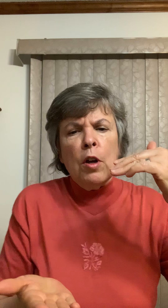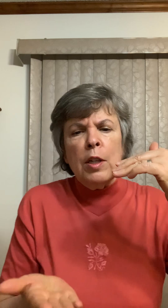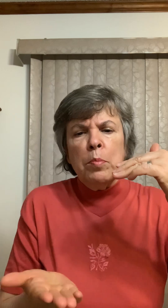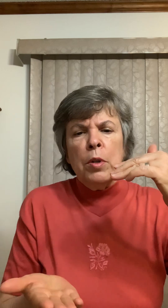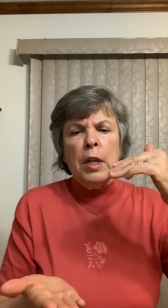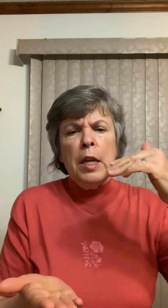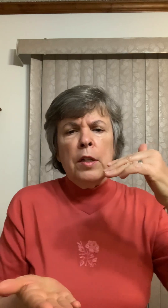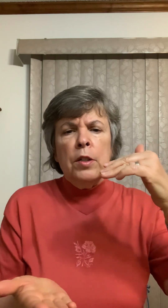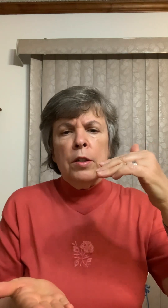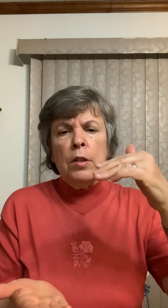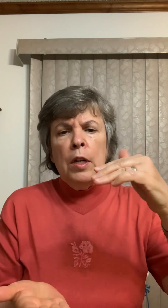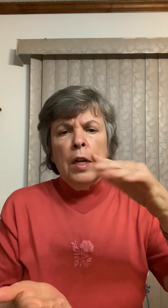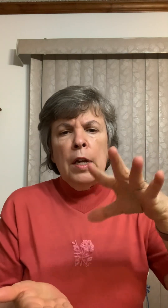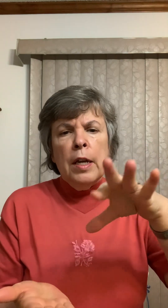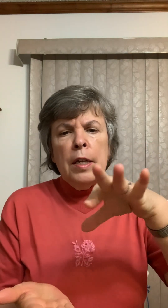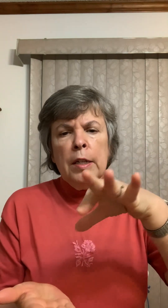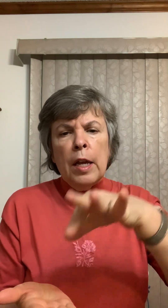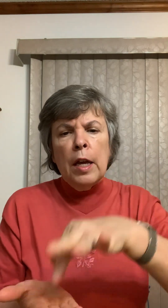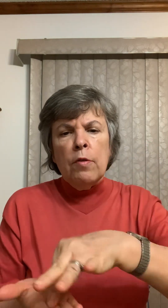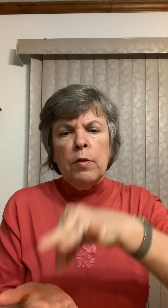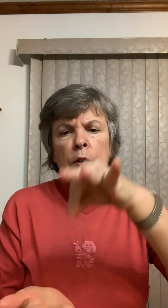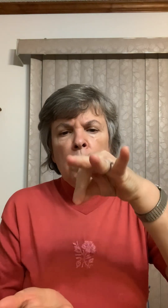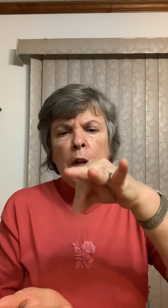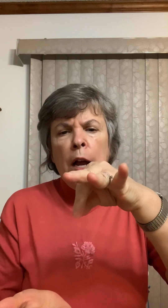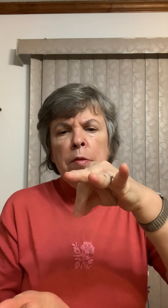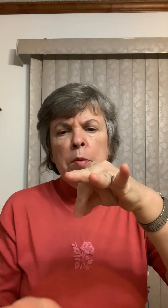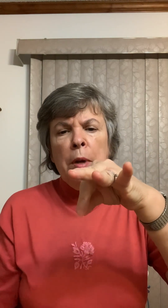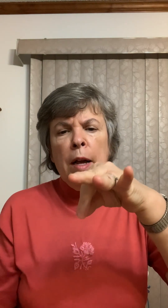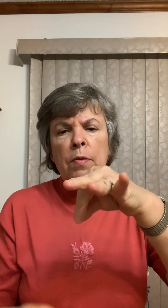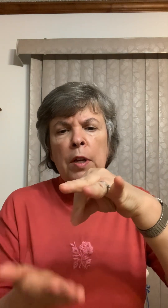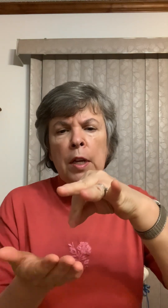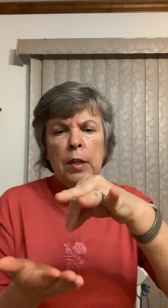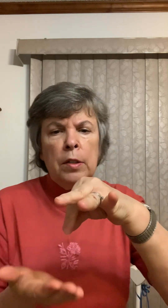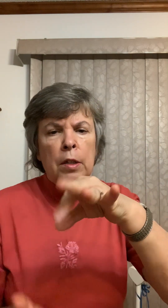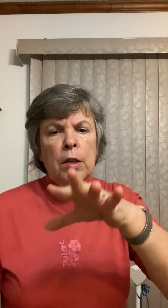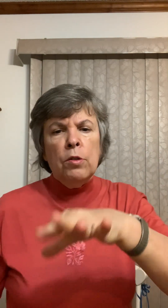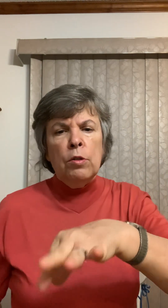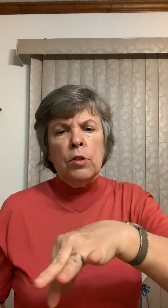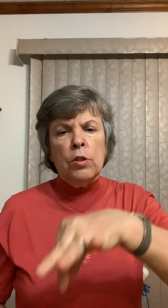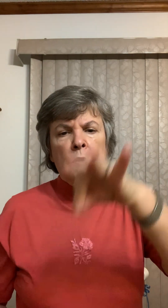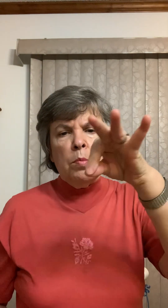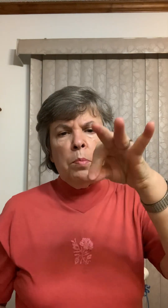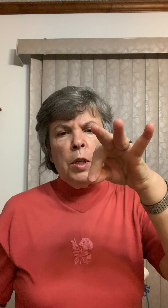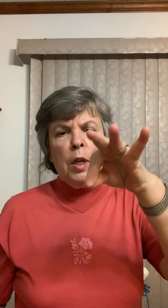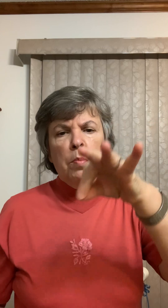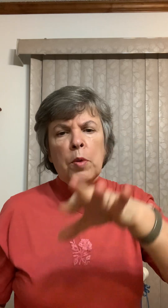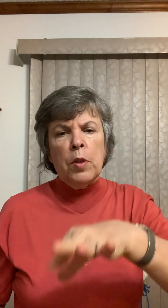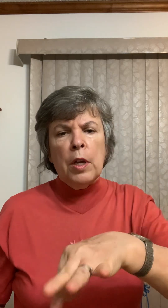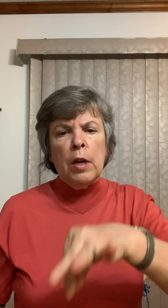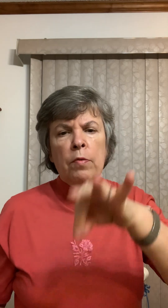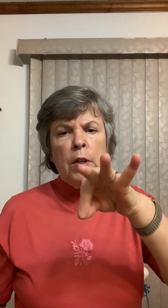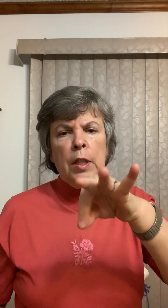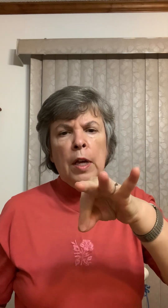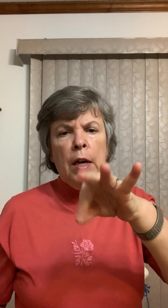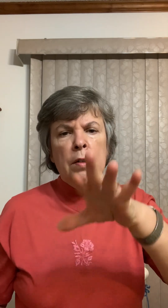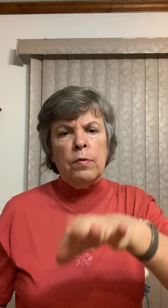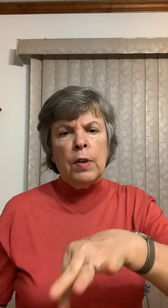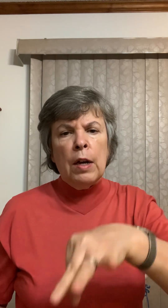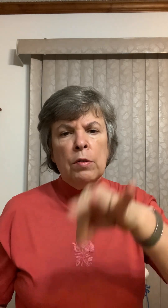to put a hand here and an F. You don't have to have the hand. You can just pick up with the F like that. Found. It's